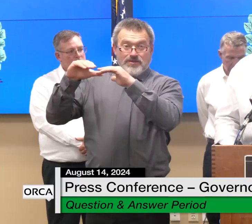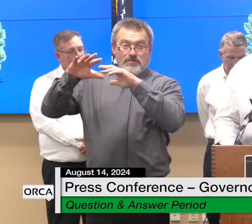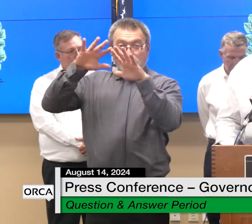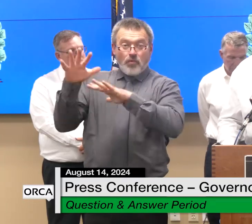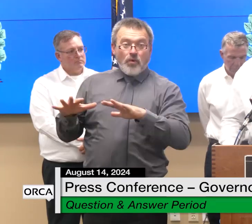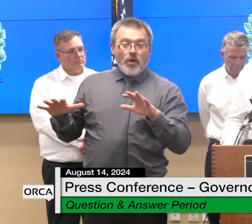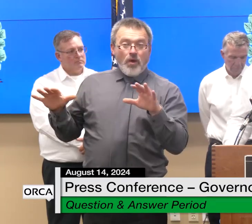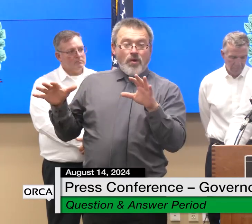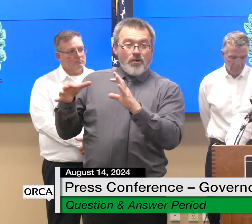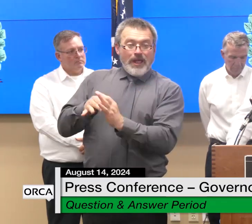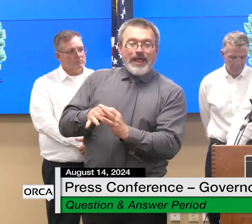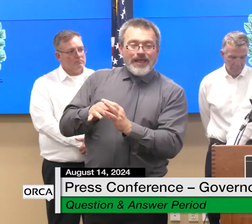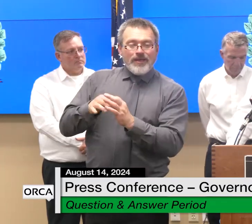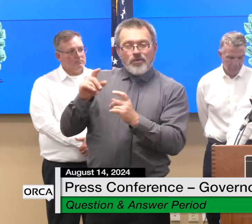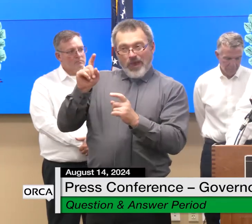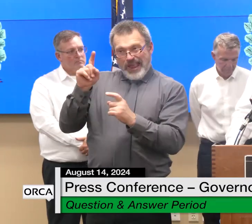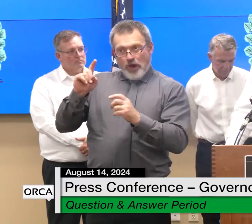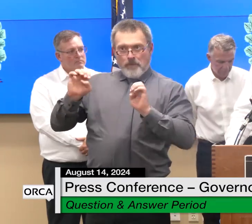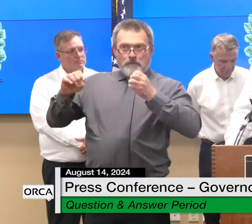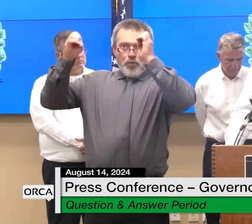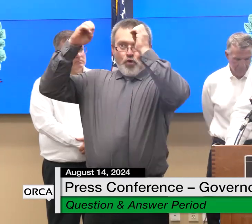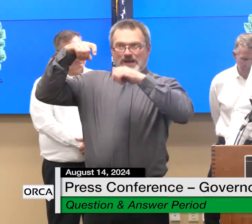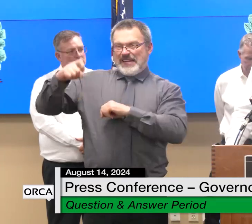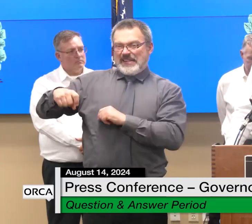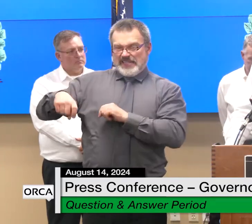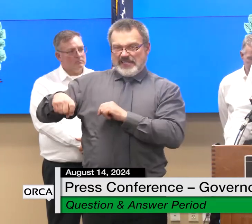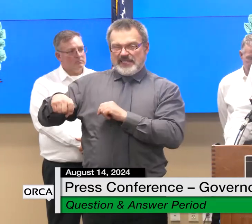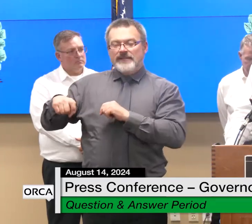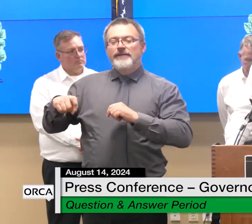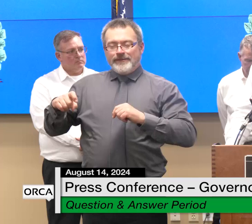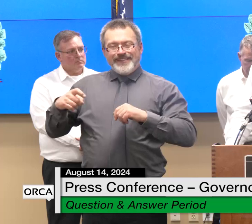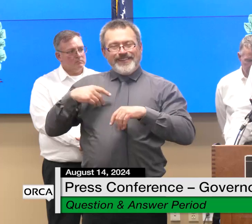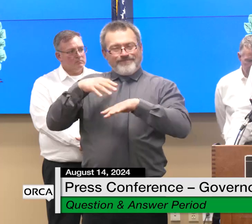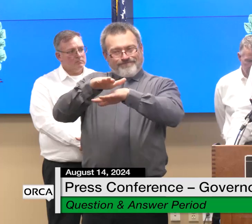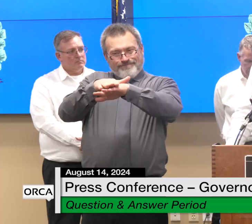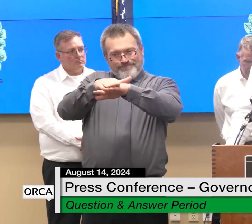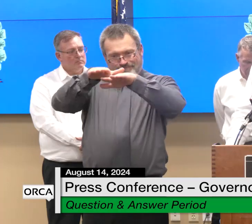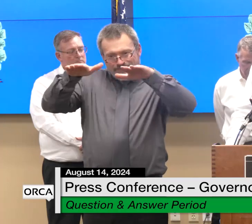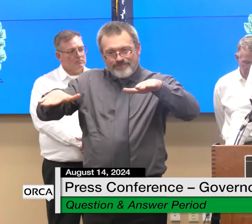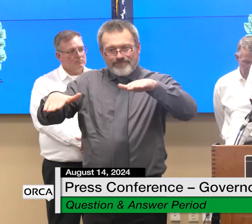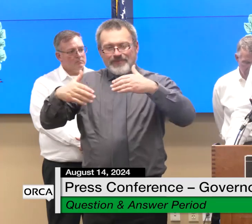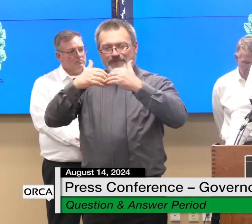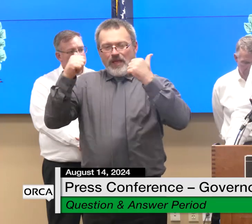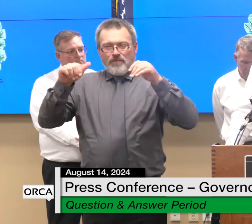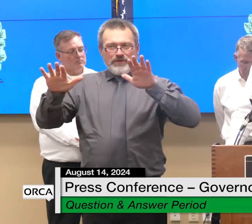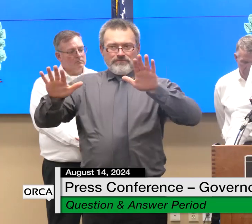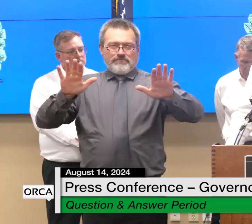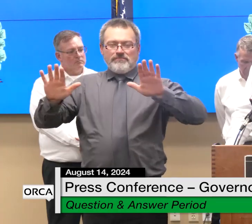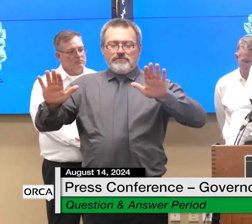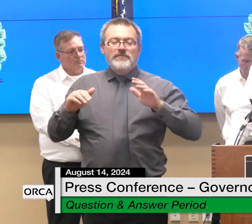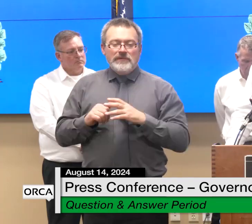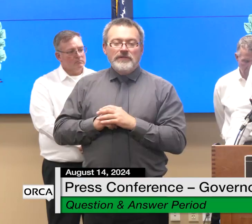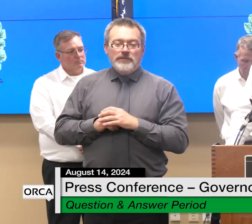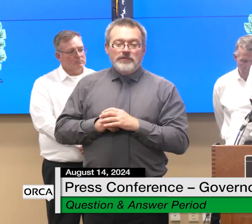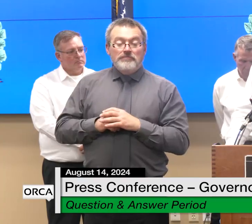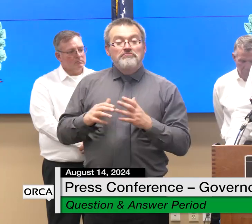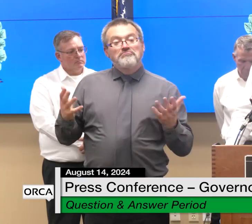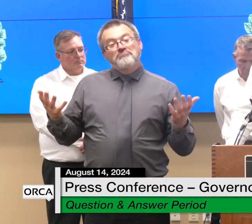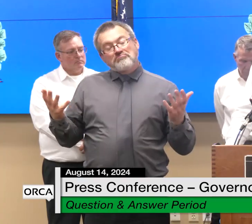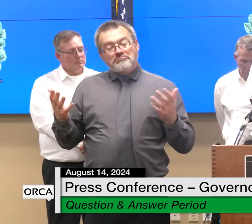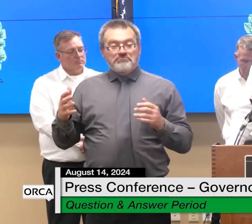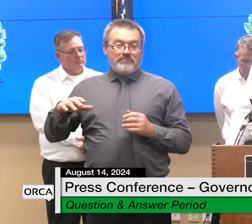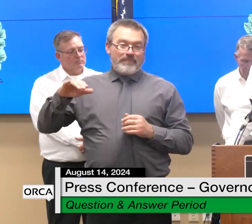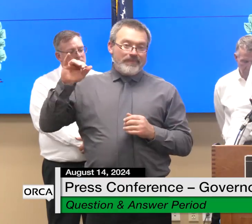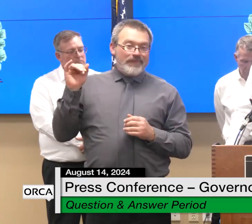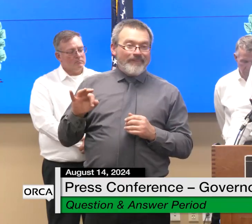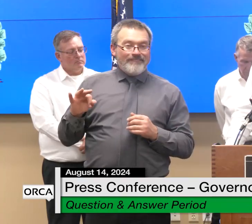from emergency relief money, which is a separate bucket. So just hypothetically, if we're at about $30 million on the